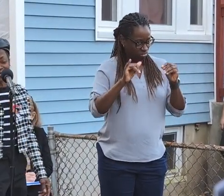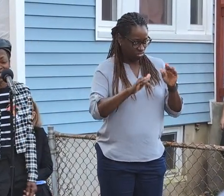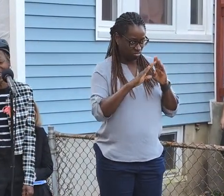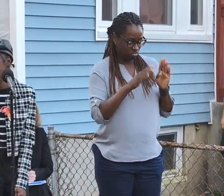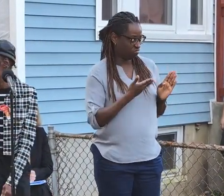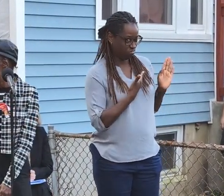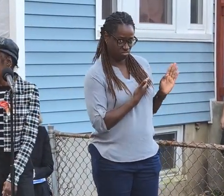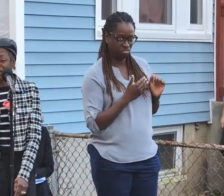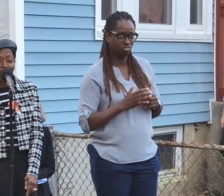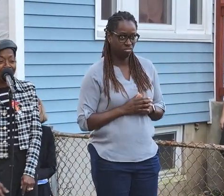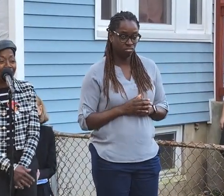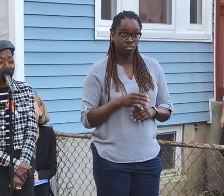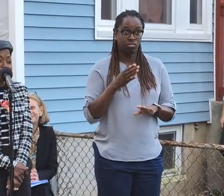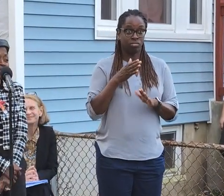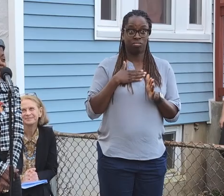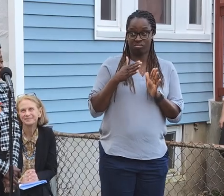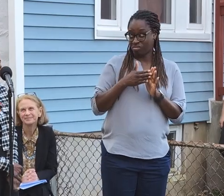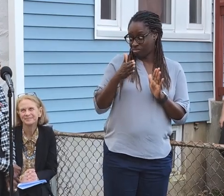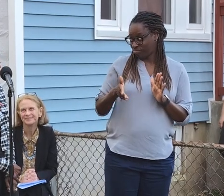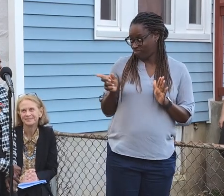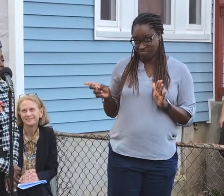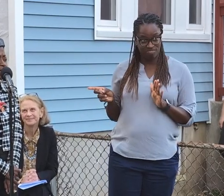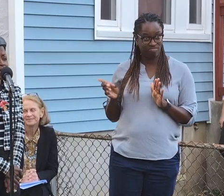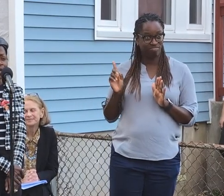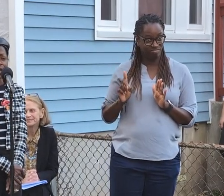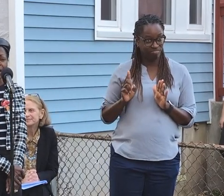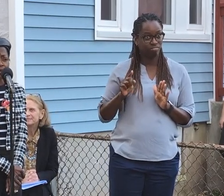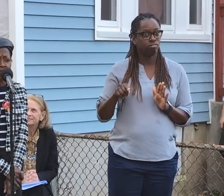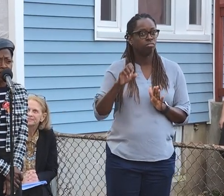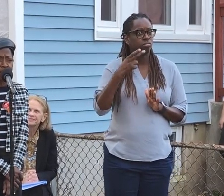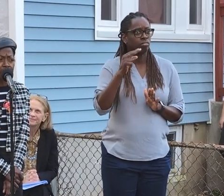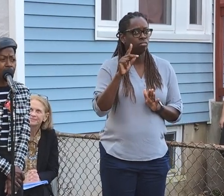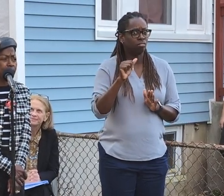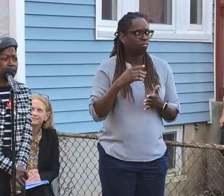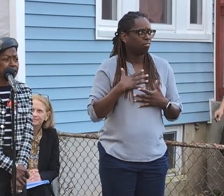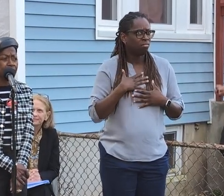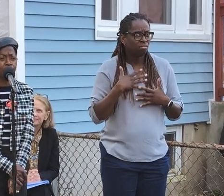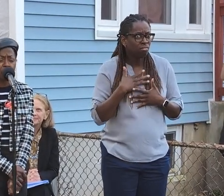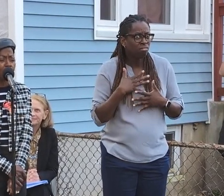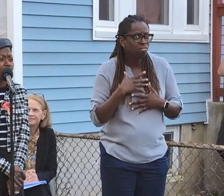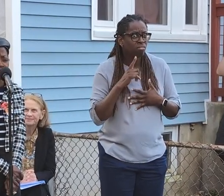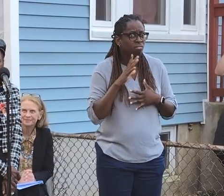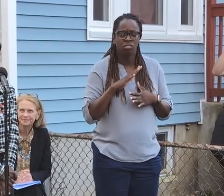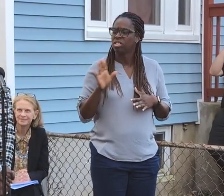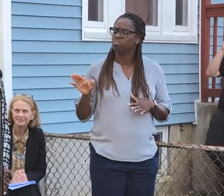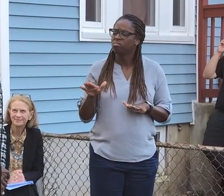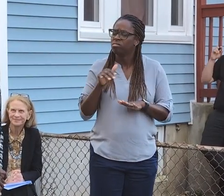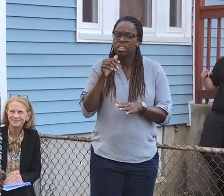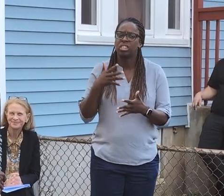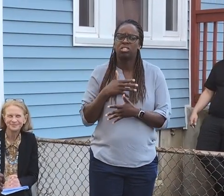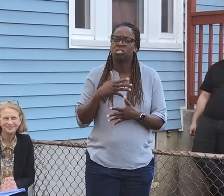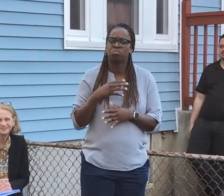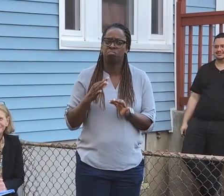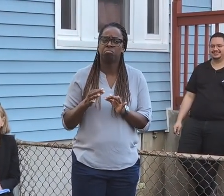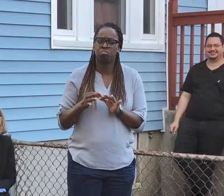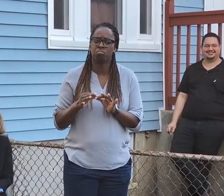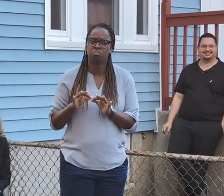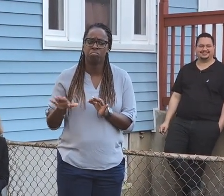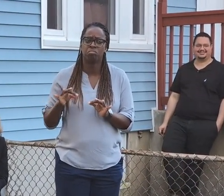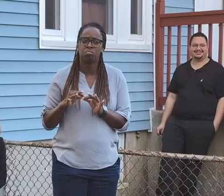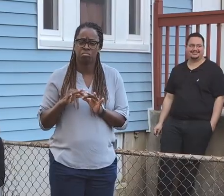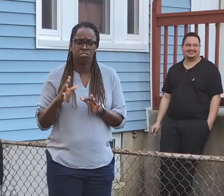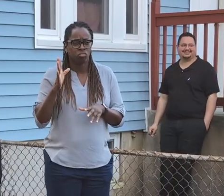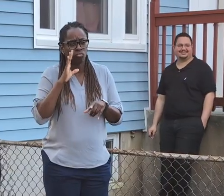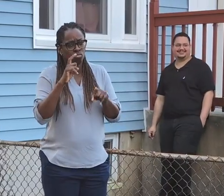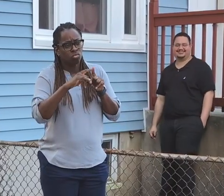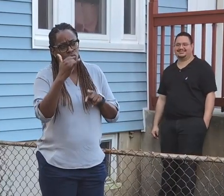neighbor, Shonda, she became scared, and I'm like, don't be scared, we're going to call City Light, we're going to make